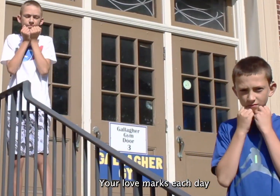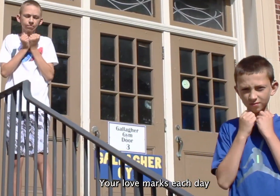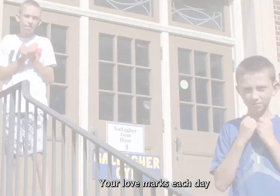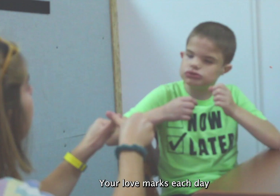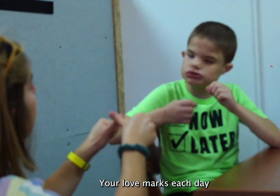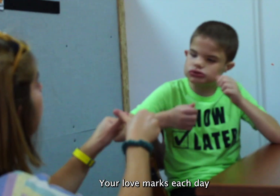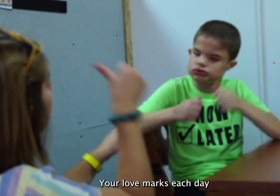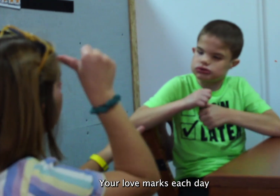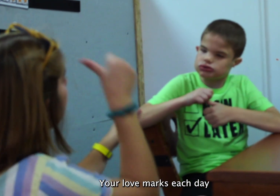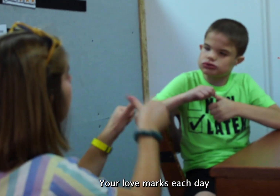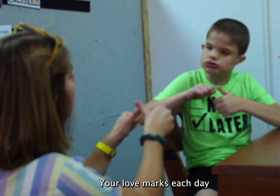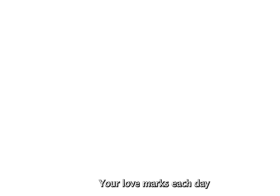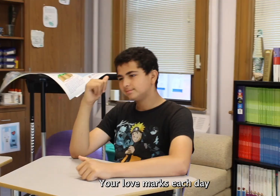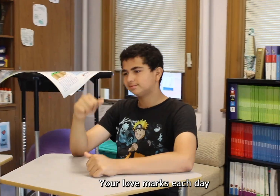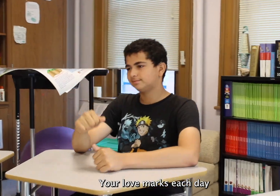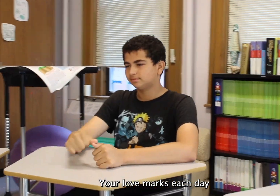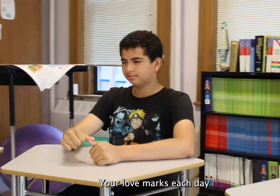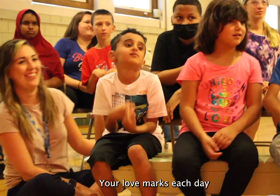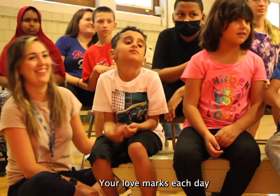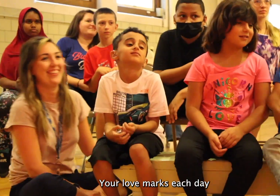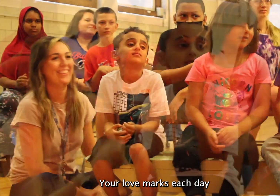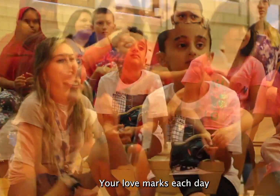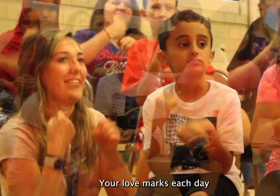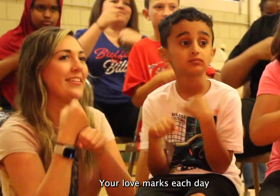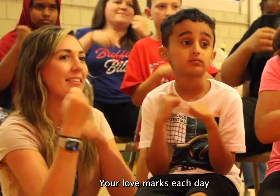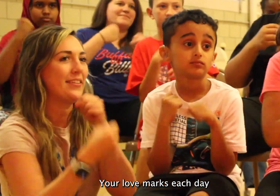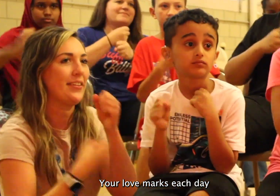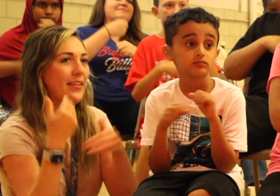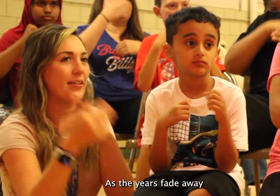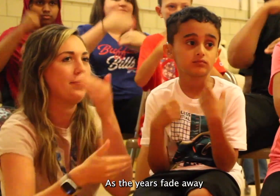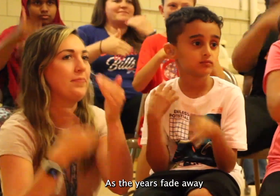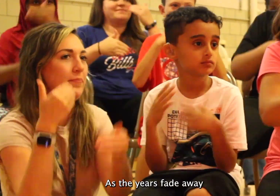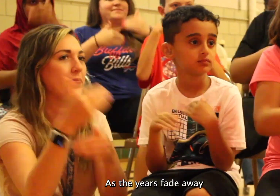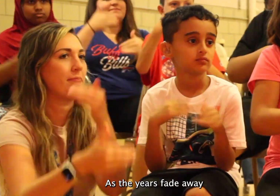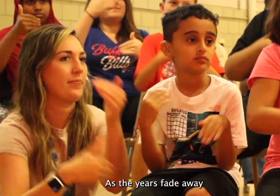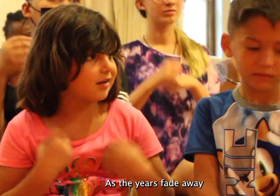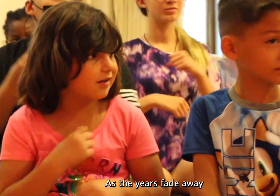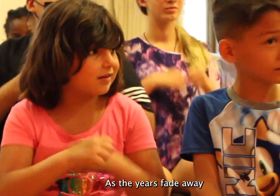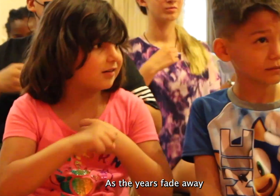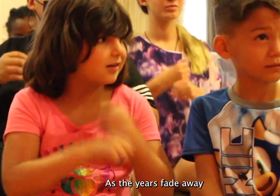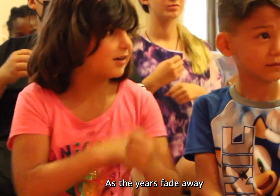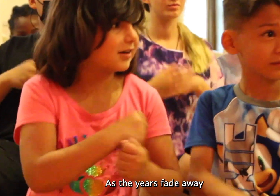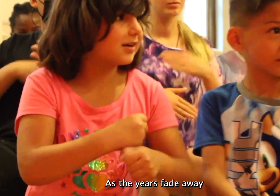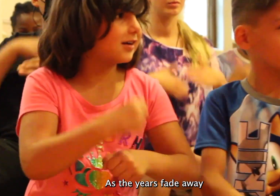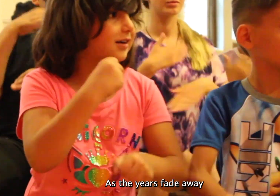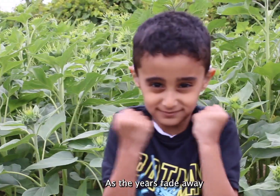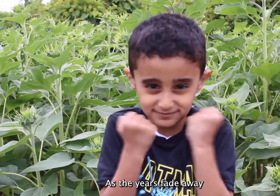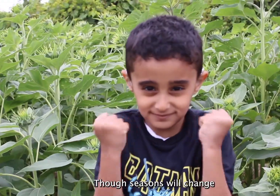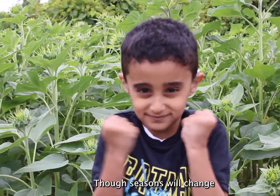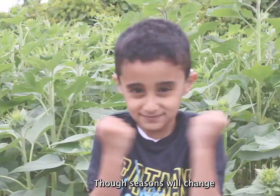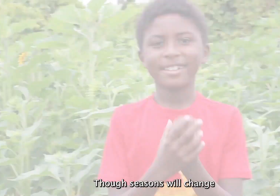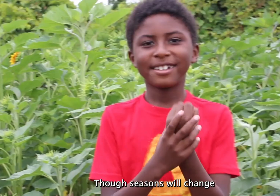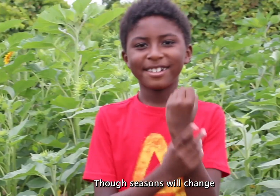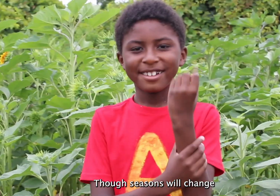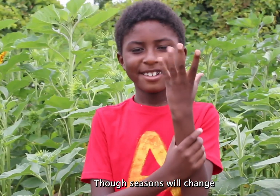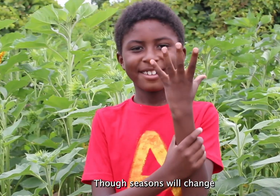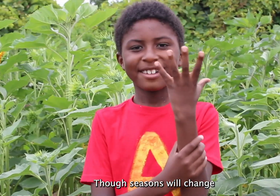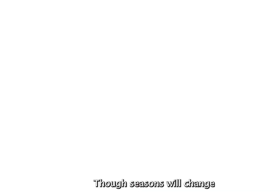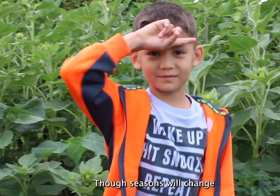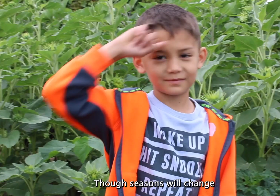Your love marks each day as the years fade away. Those seasons